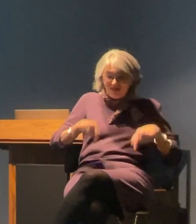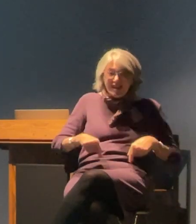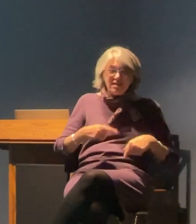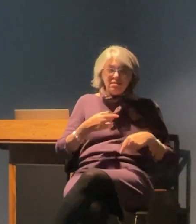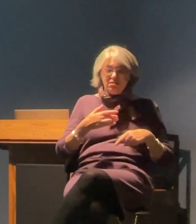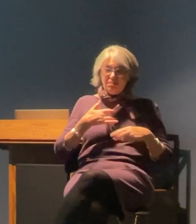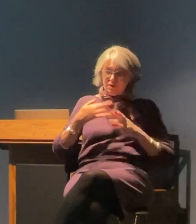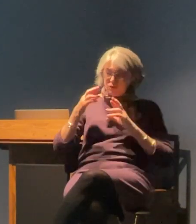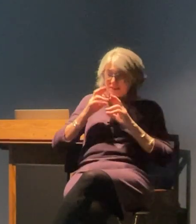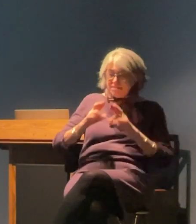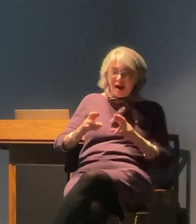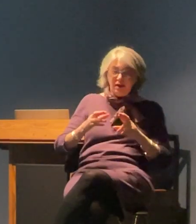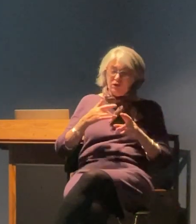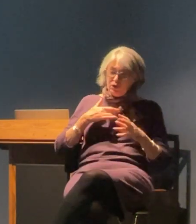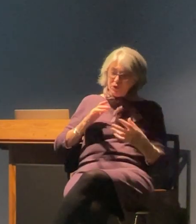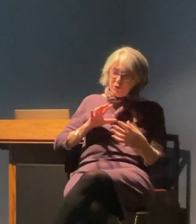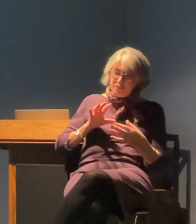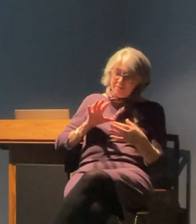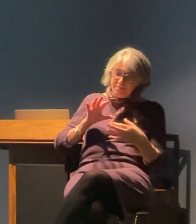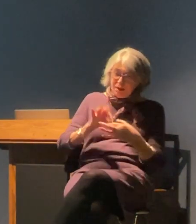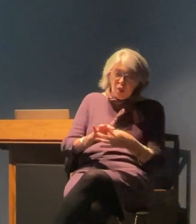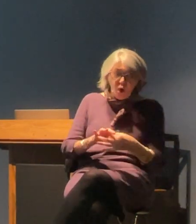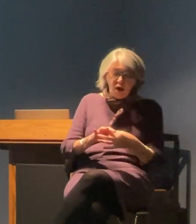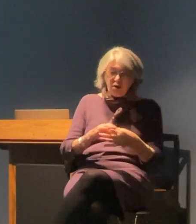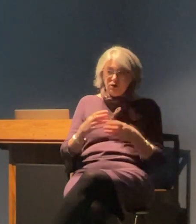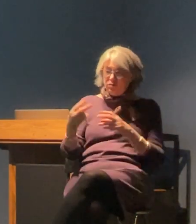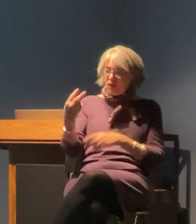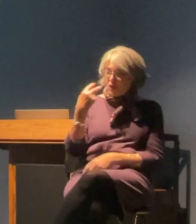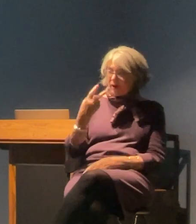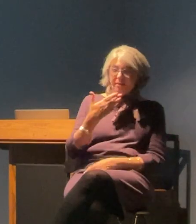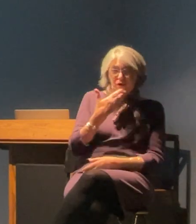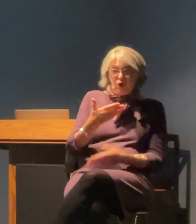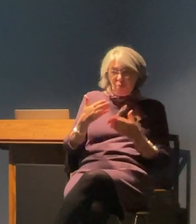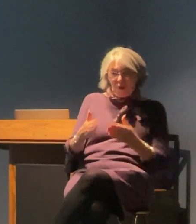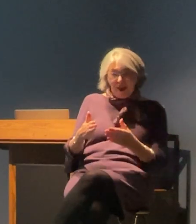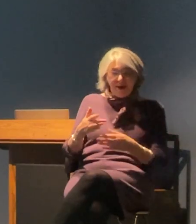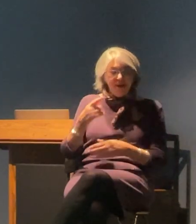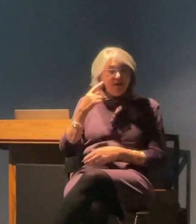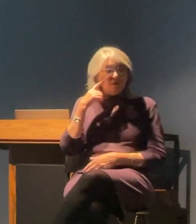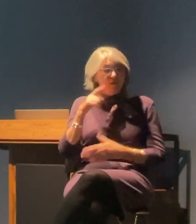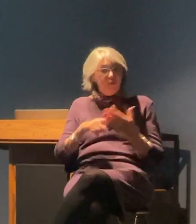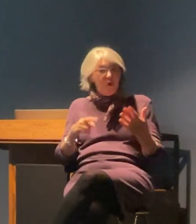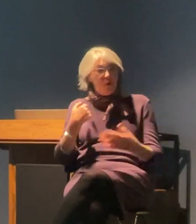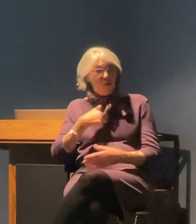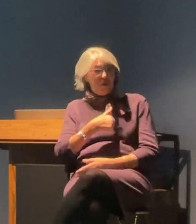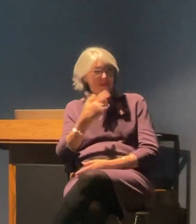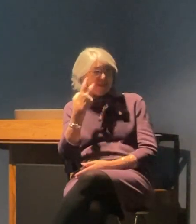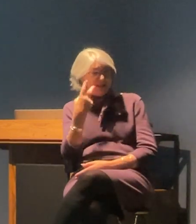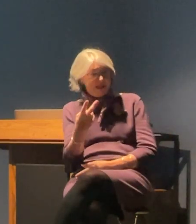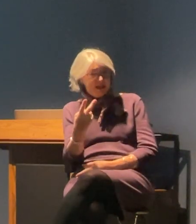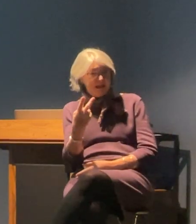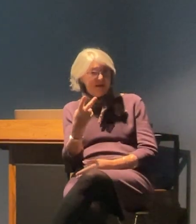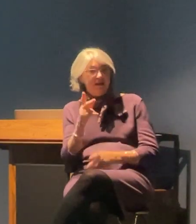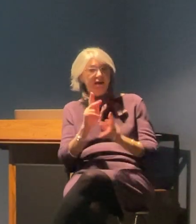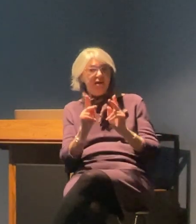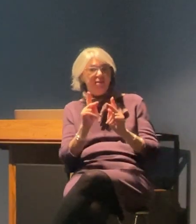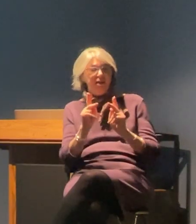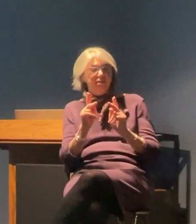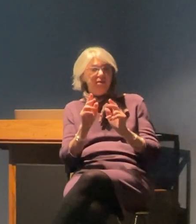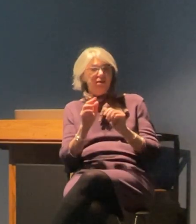this to fit in and kind of be perceived in a good way. So I think what we see is people privatizing